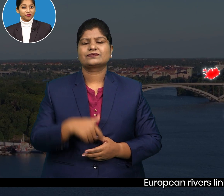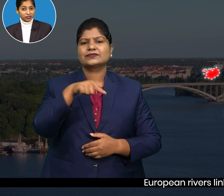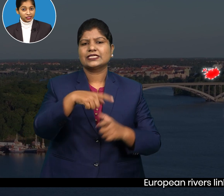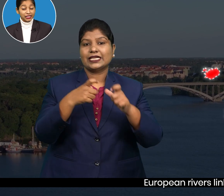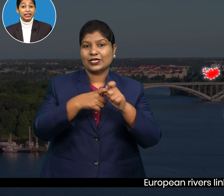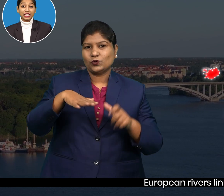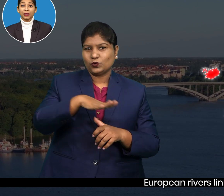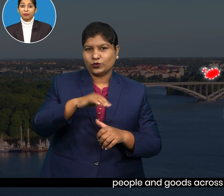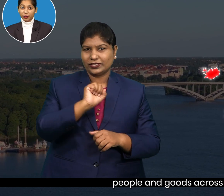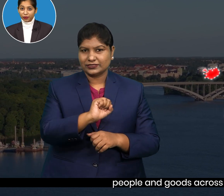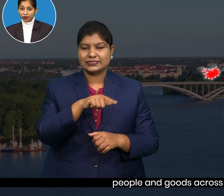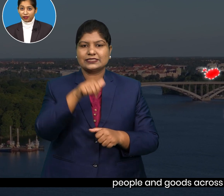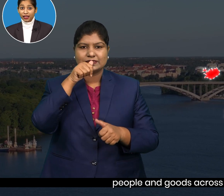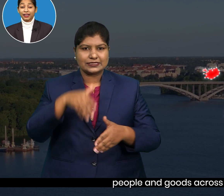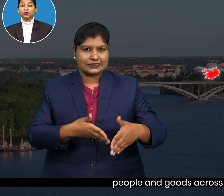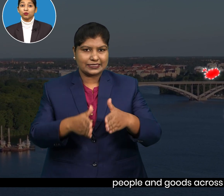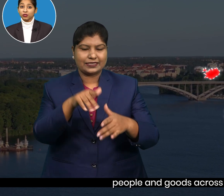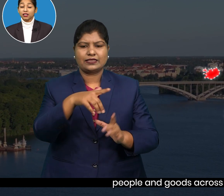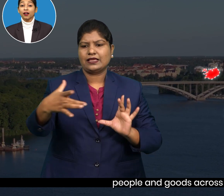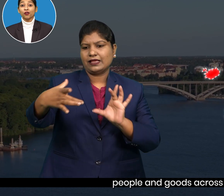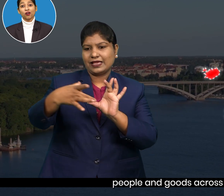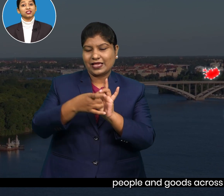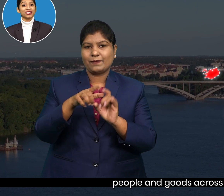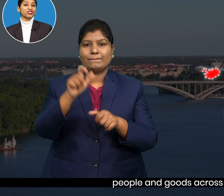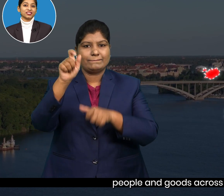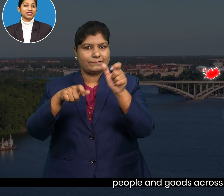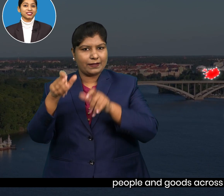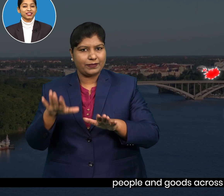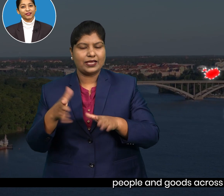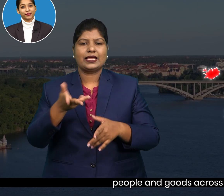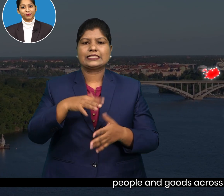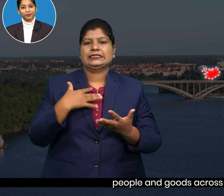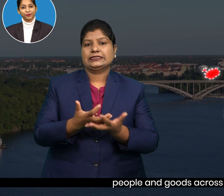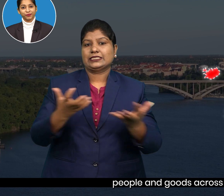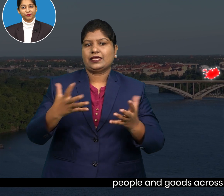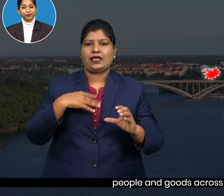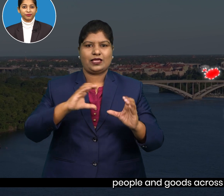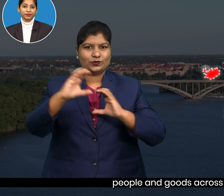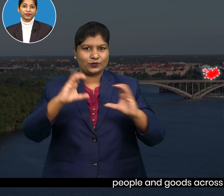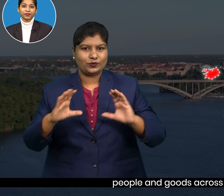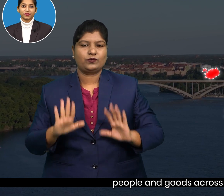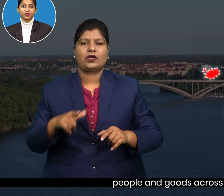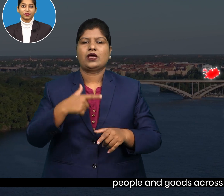European rivers link people and goods across regions.